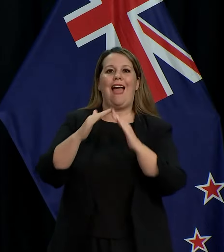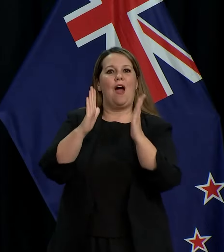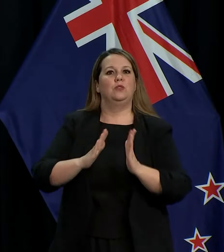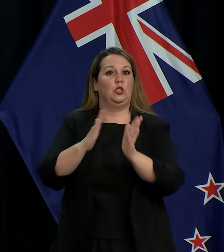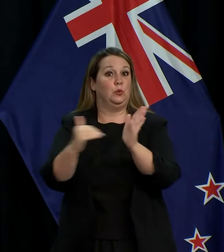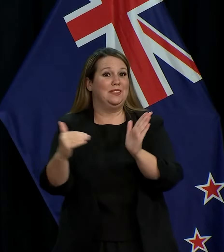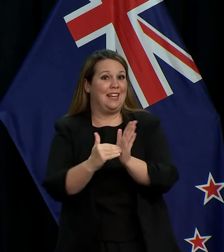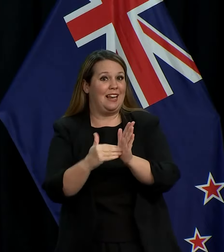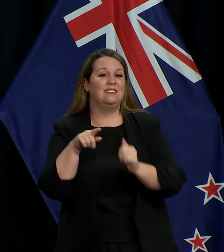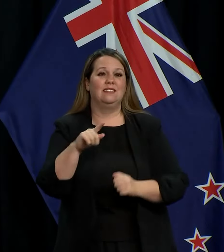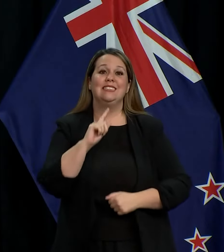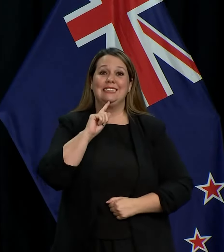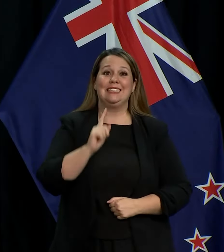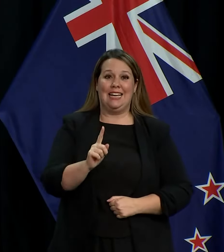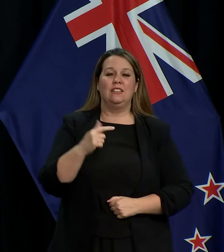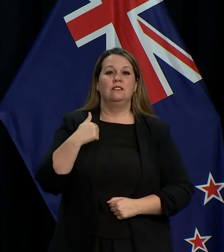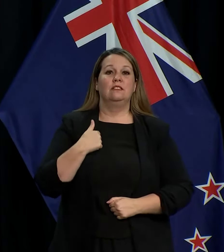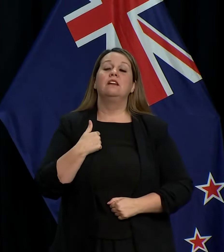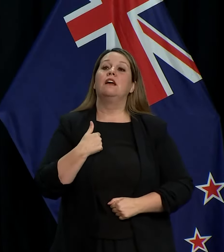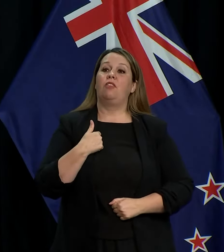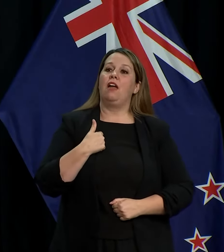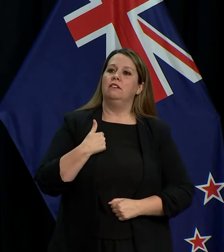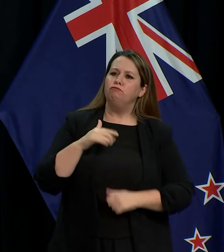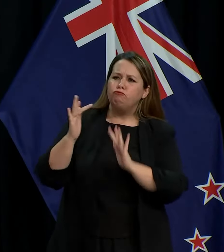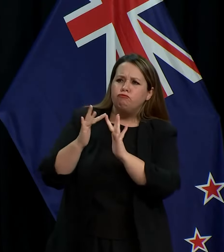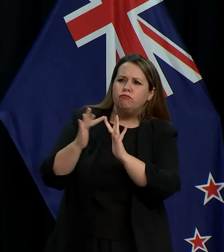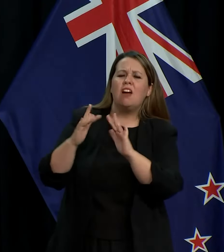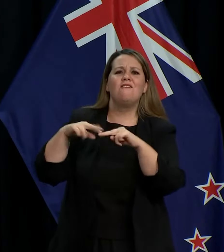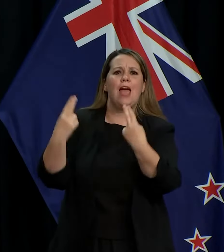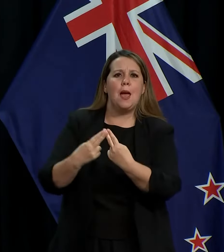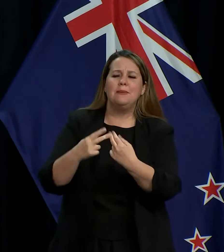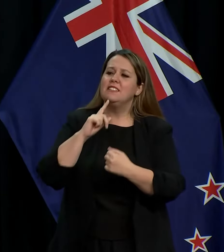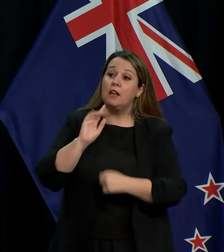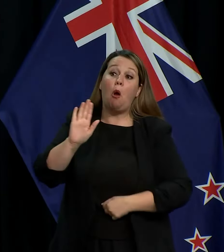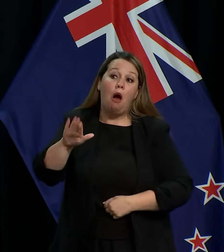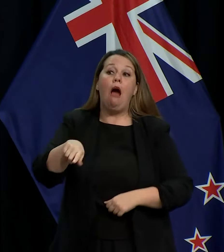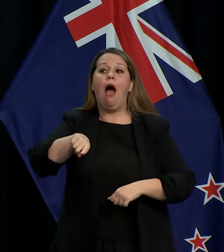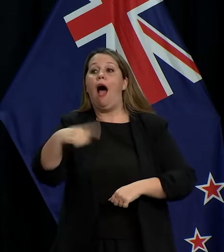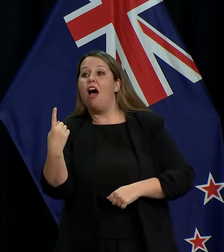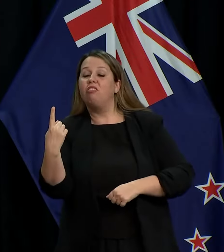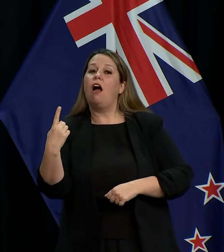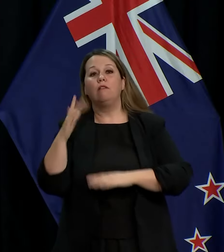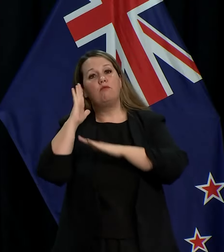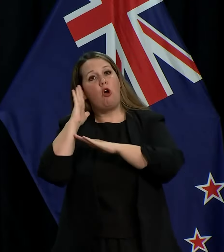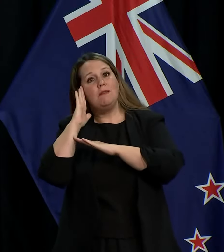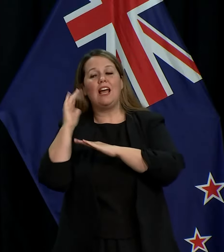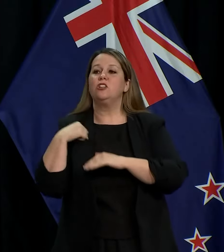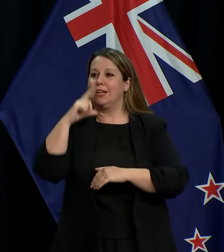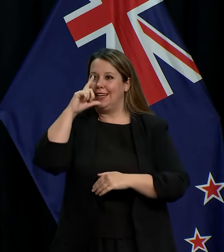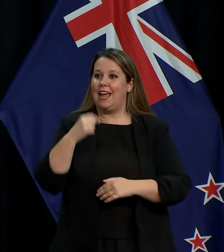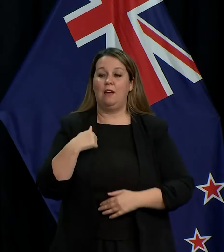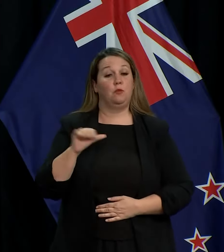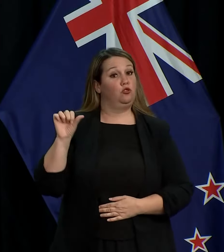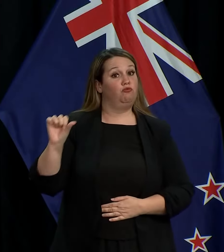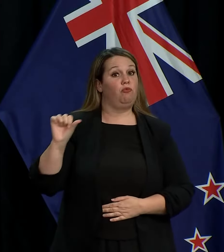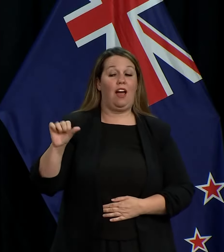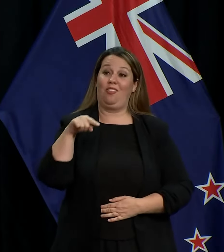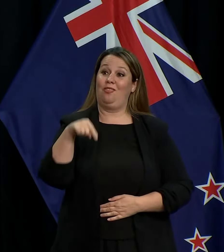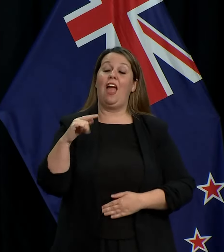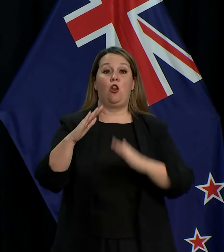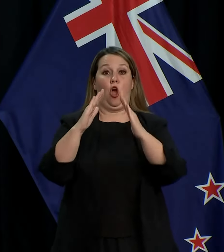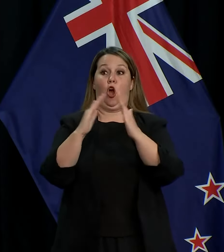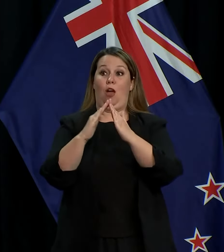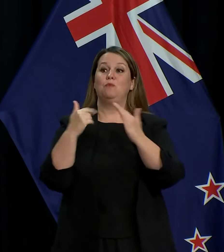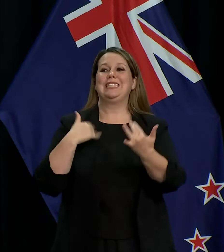they had reached out to the family and offered to support them to find alternative accommodation, because you're right, it was an accessible home and that there was a